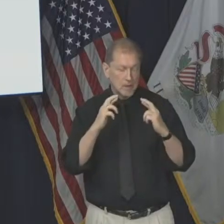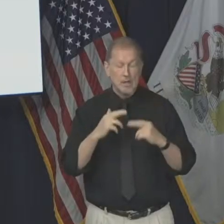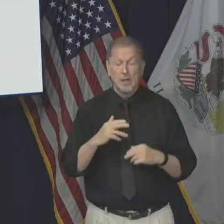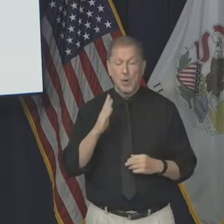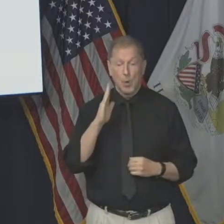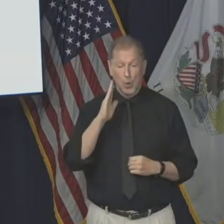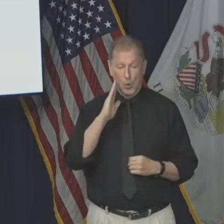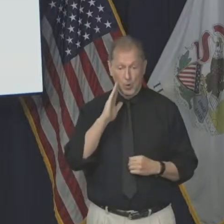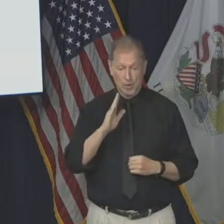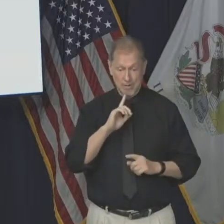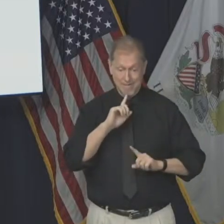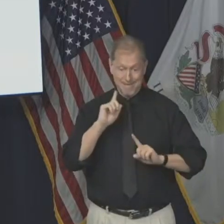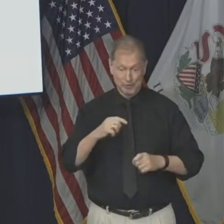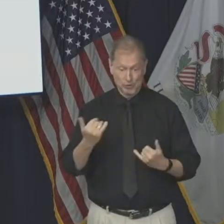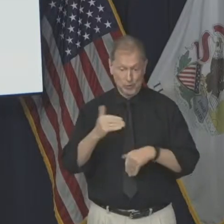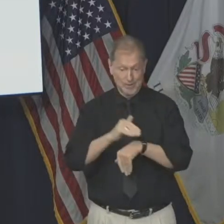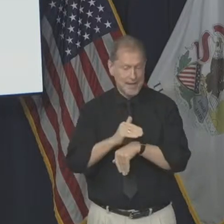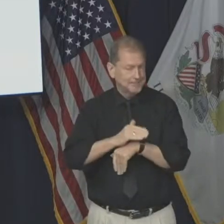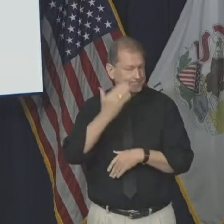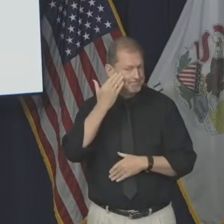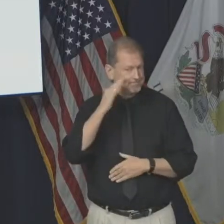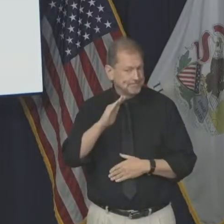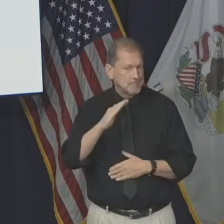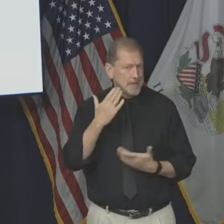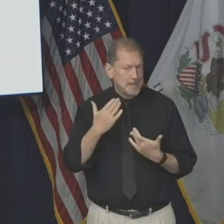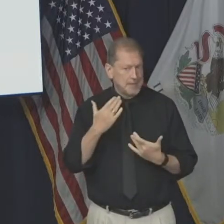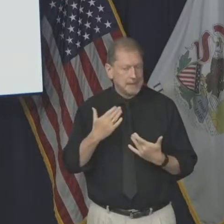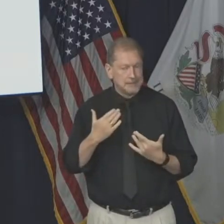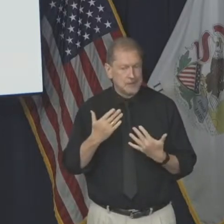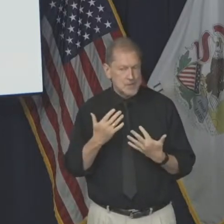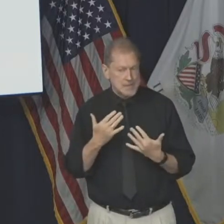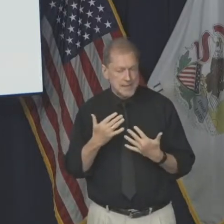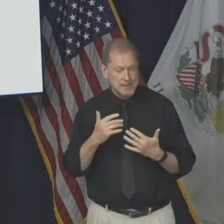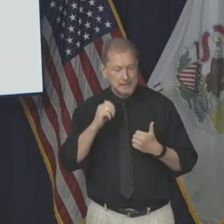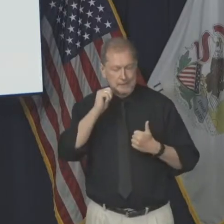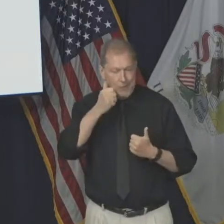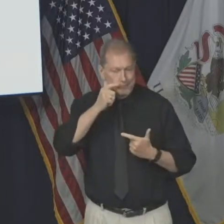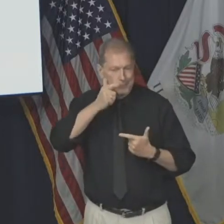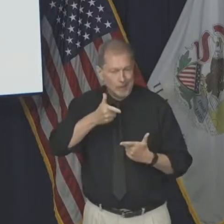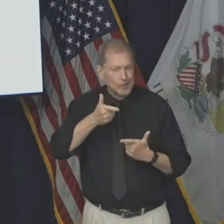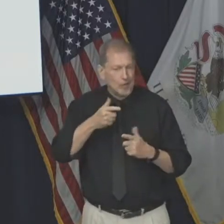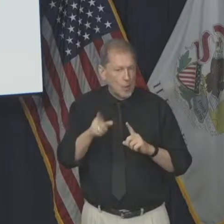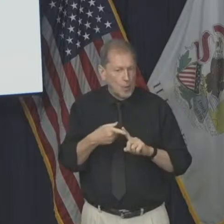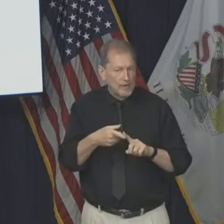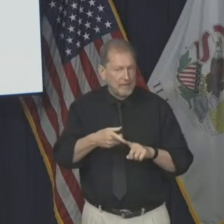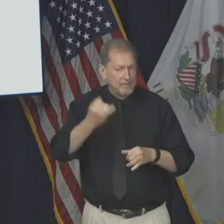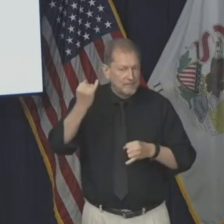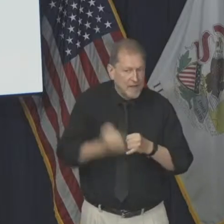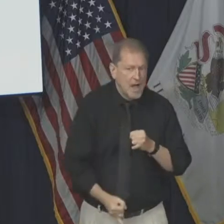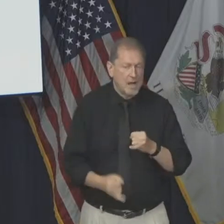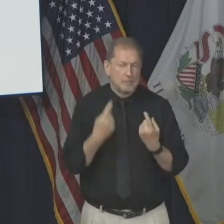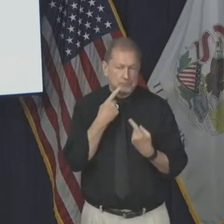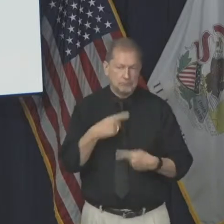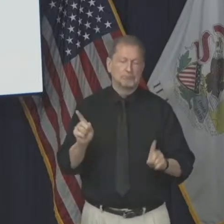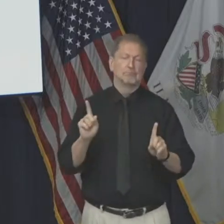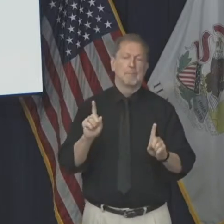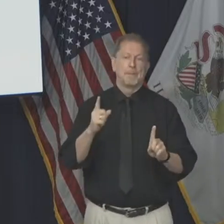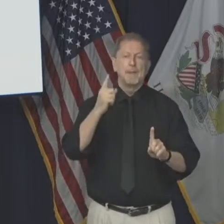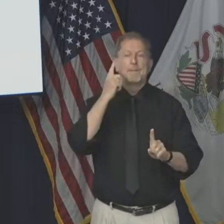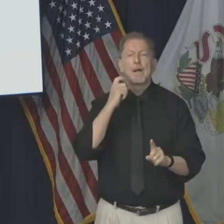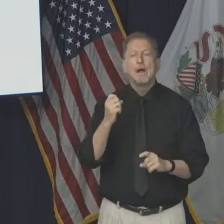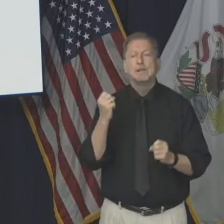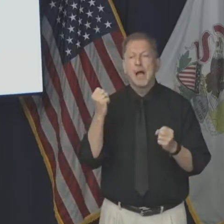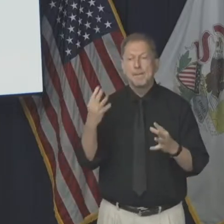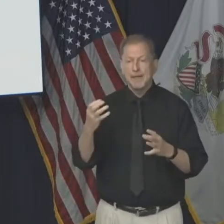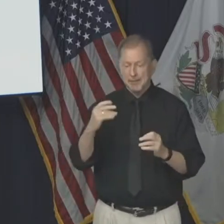of that election tonight. It'll take some time. As you know, there's a method of calculating how many ballots were turned